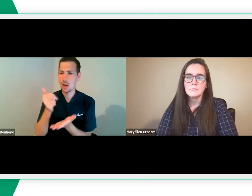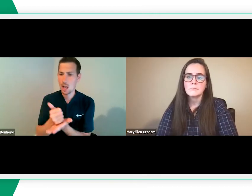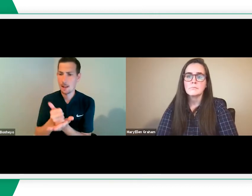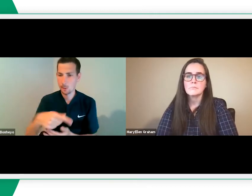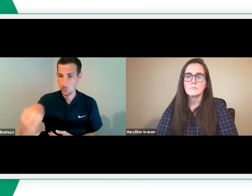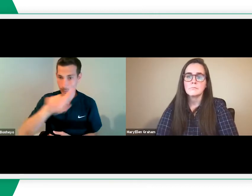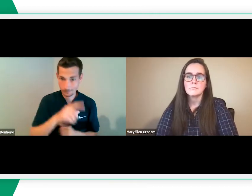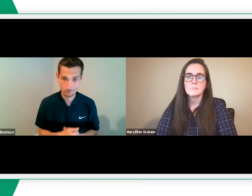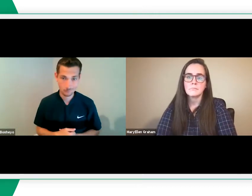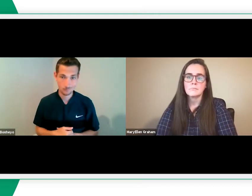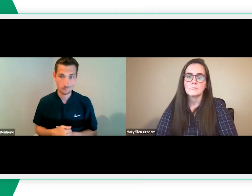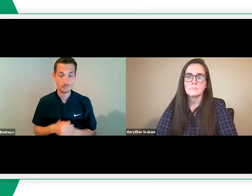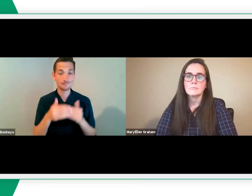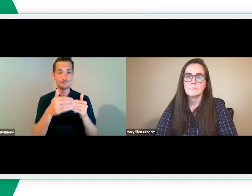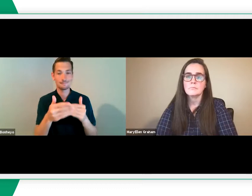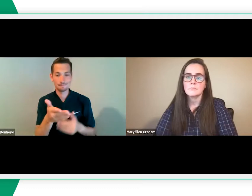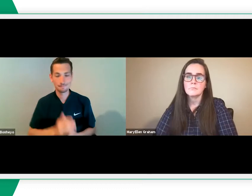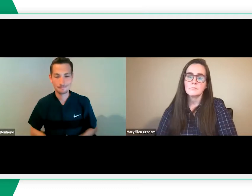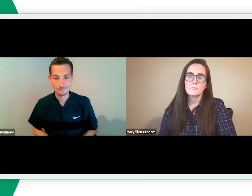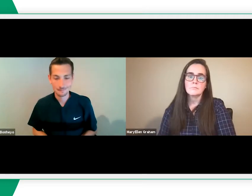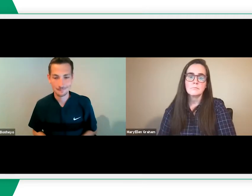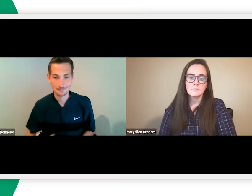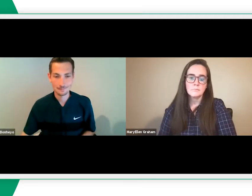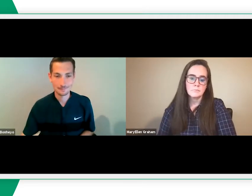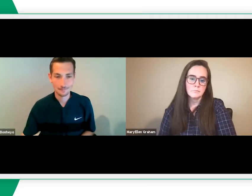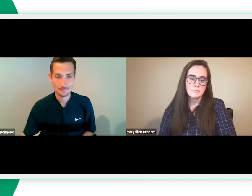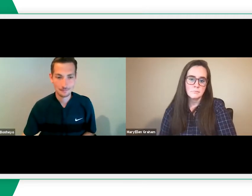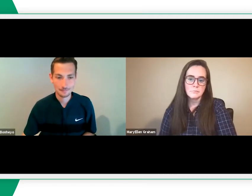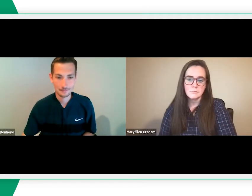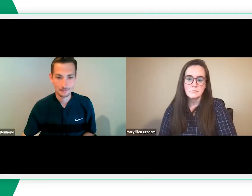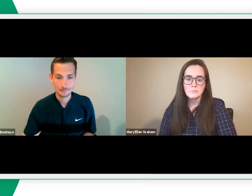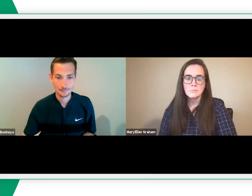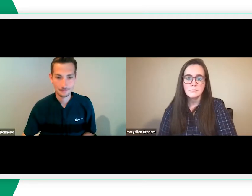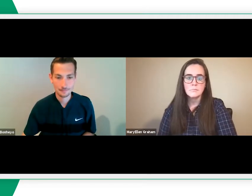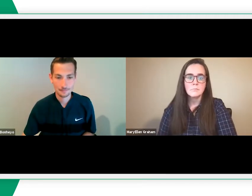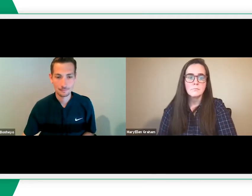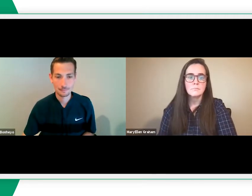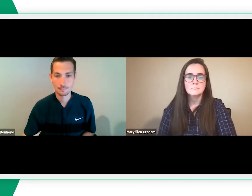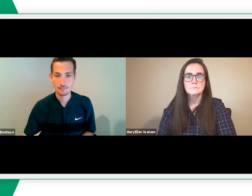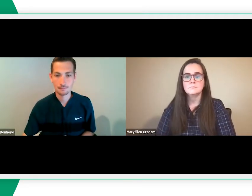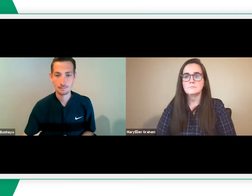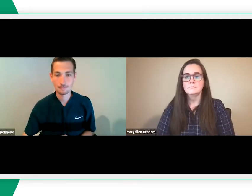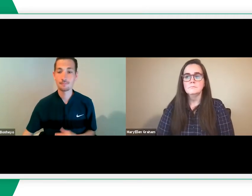of a couple of people behind the scenes rather, ready to help you when you need it.